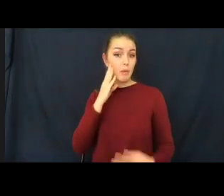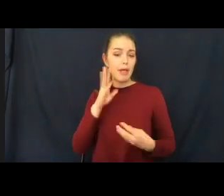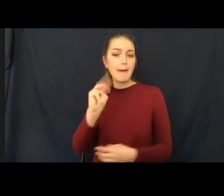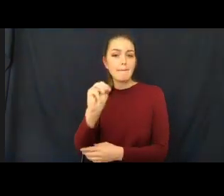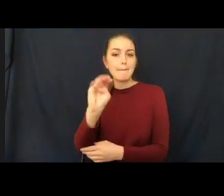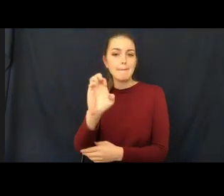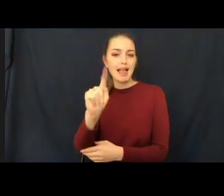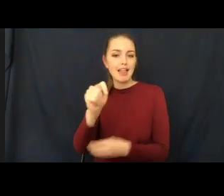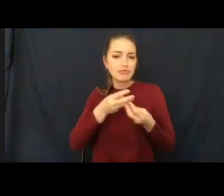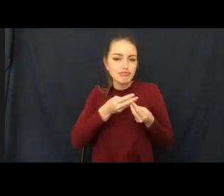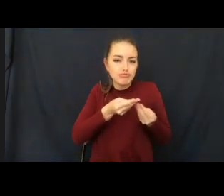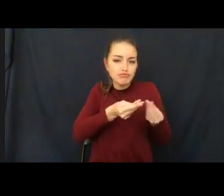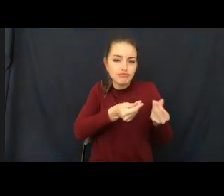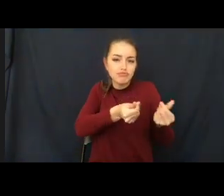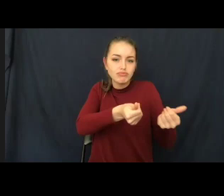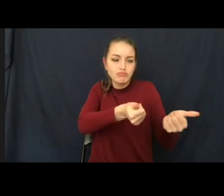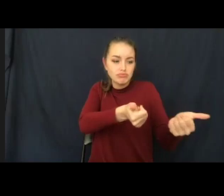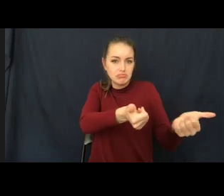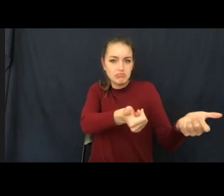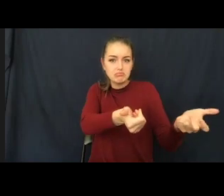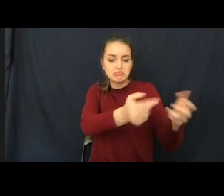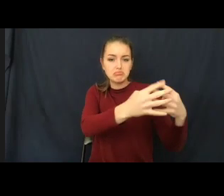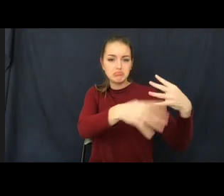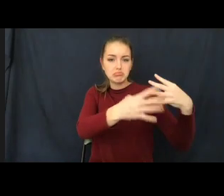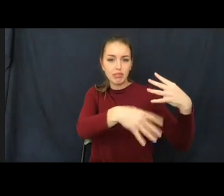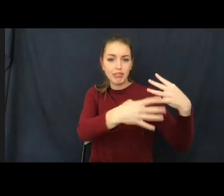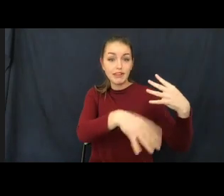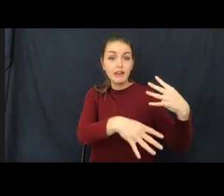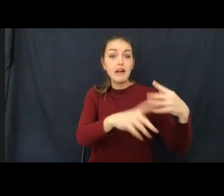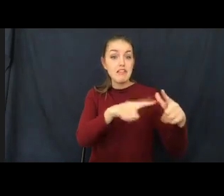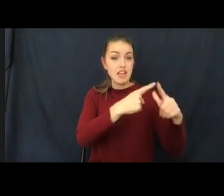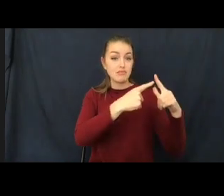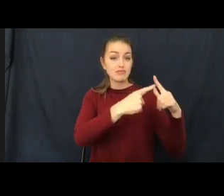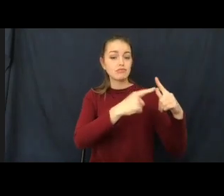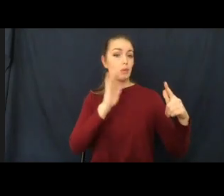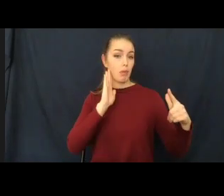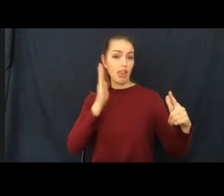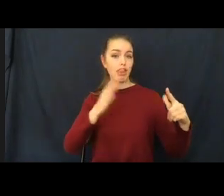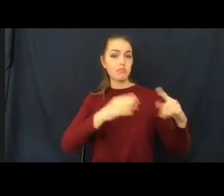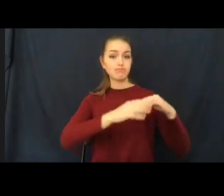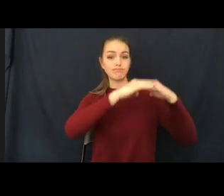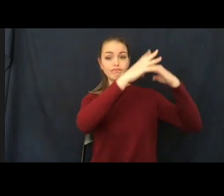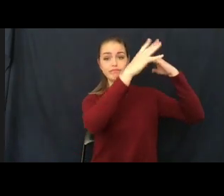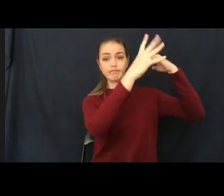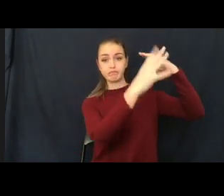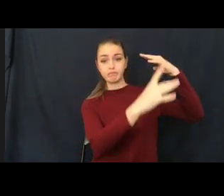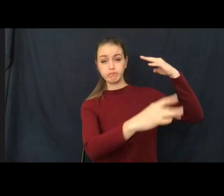densifies it. So it melts it down, and then it spits it out into this really long